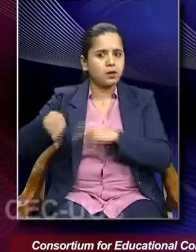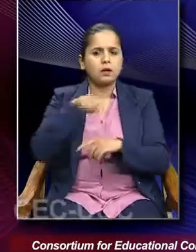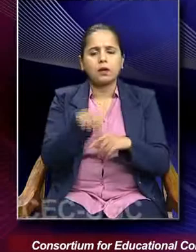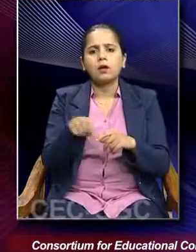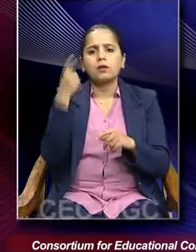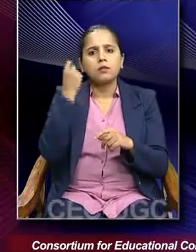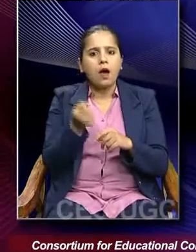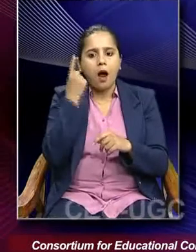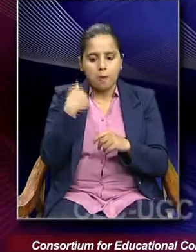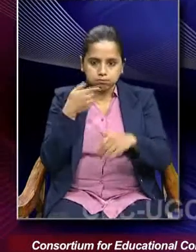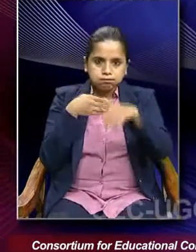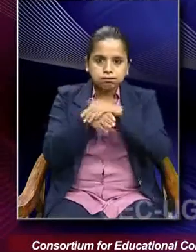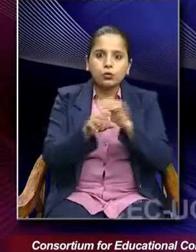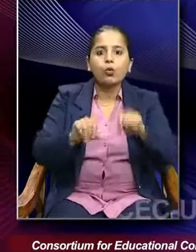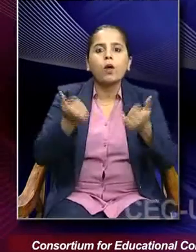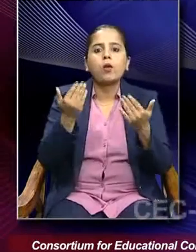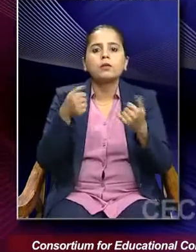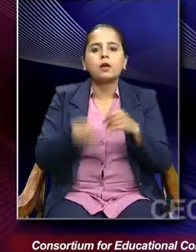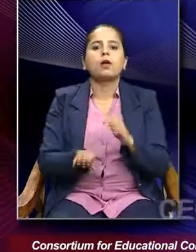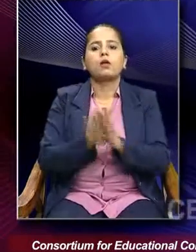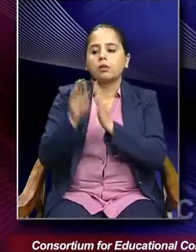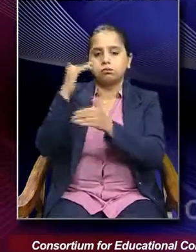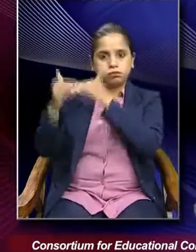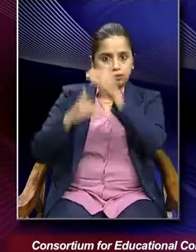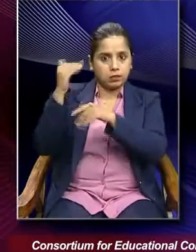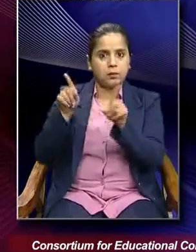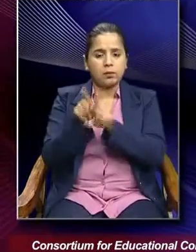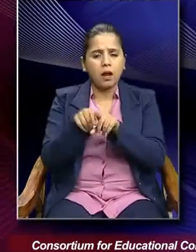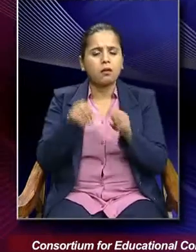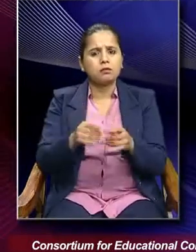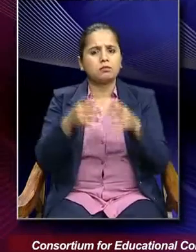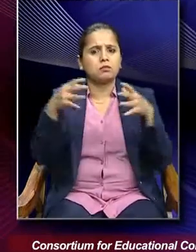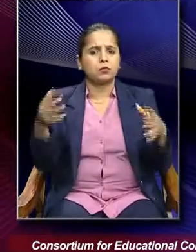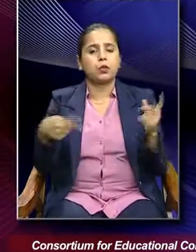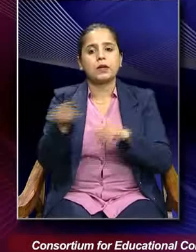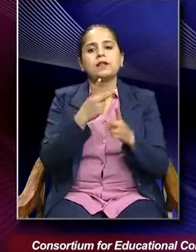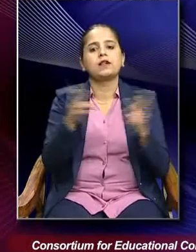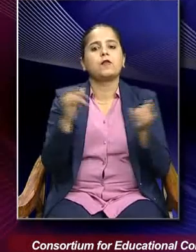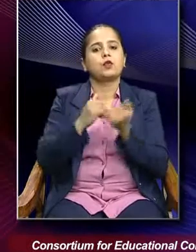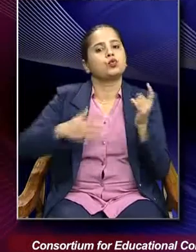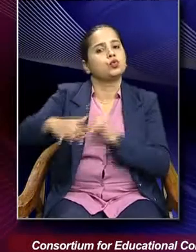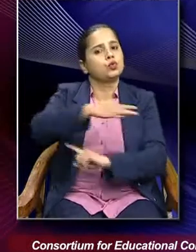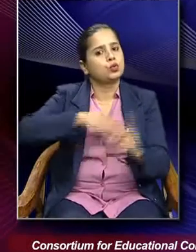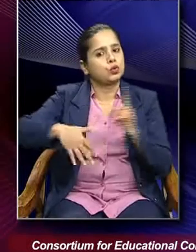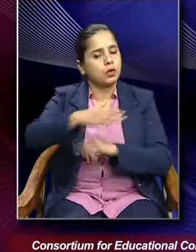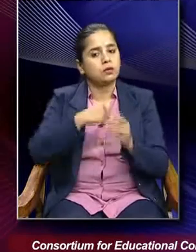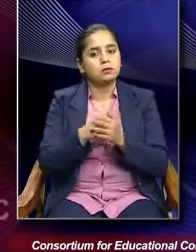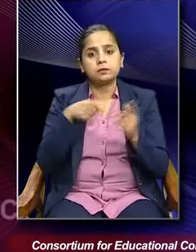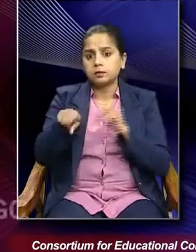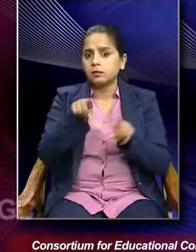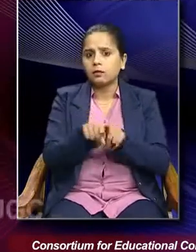window into the growth as well as flourishing of different societies, as well as